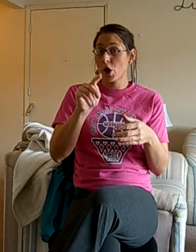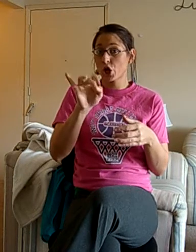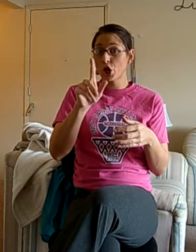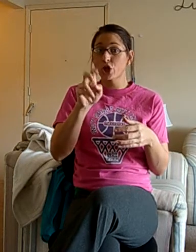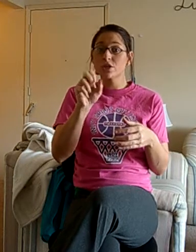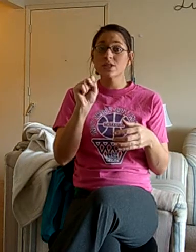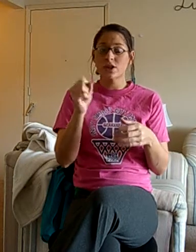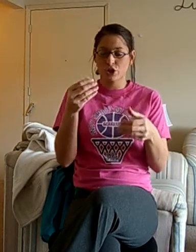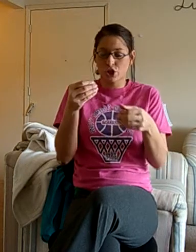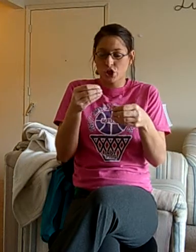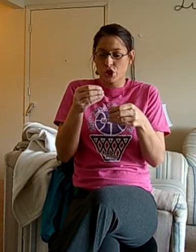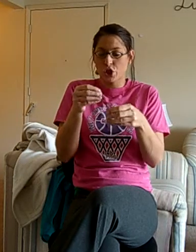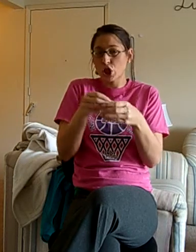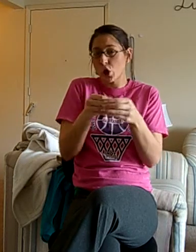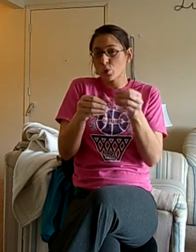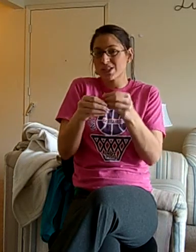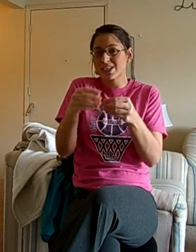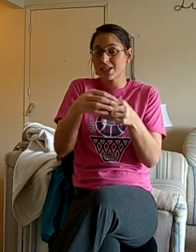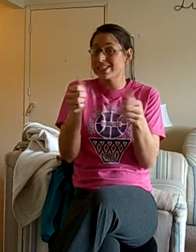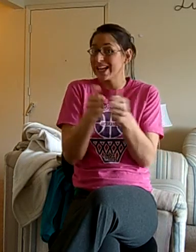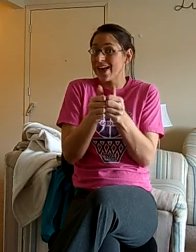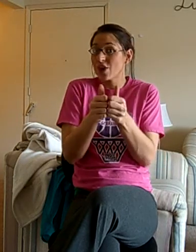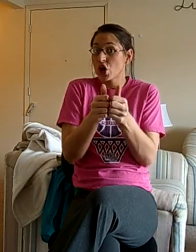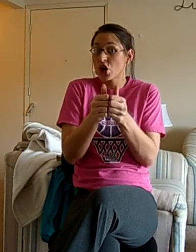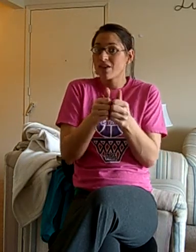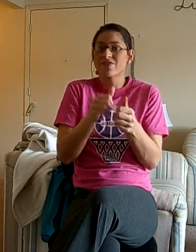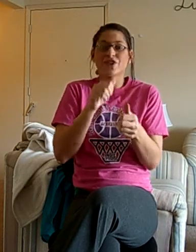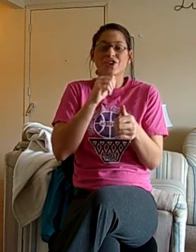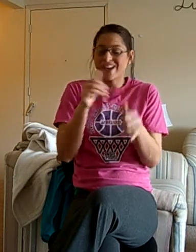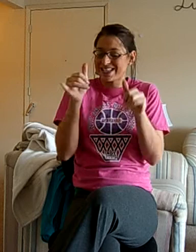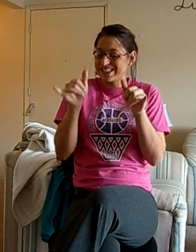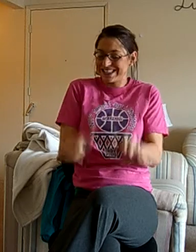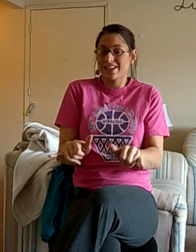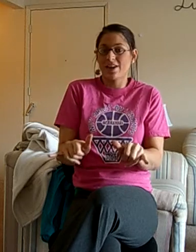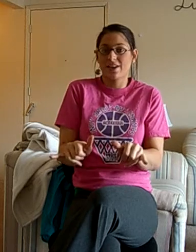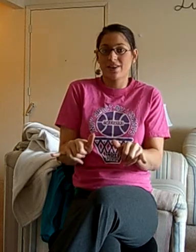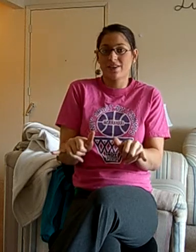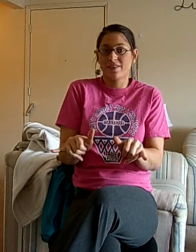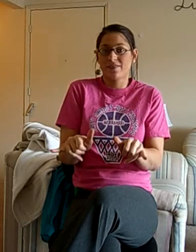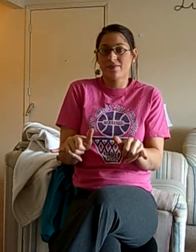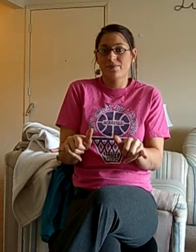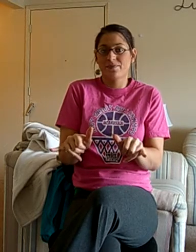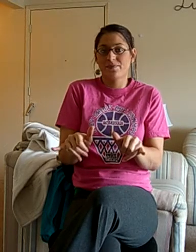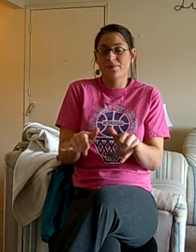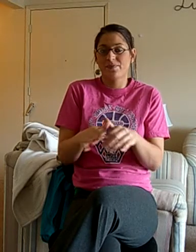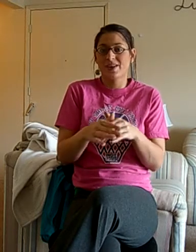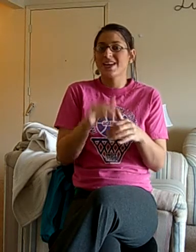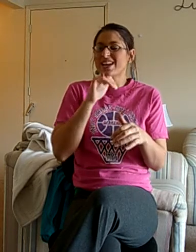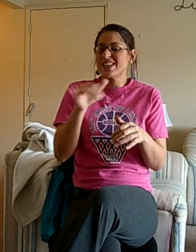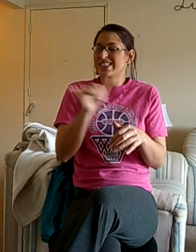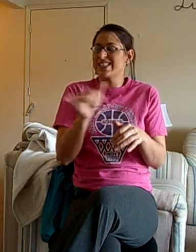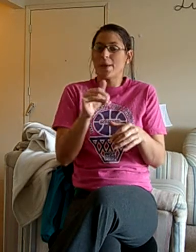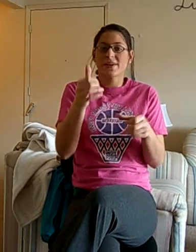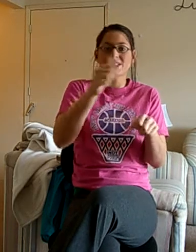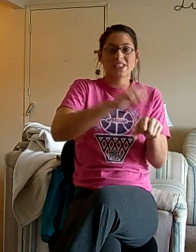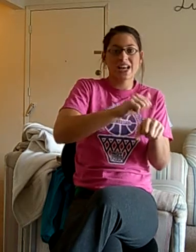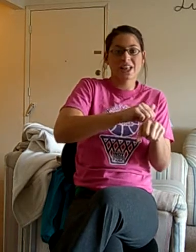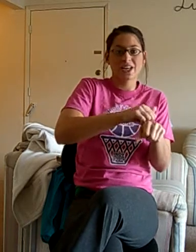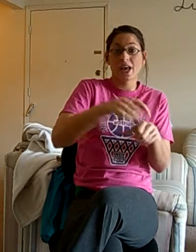not held rigidly in place, and they're not as tightly packed as the particles of solid. Liquid particles are